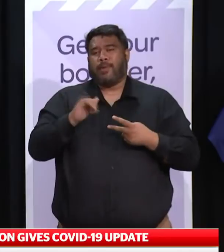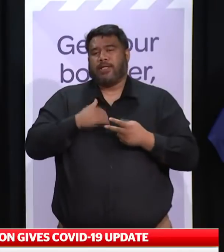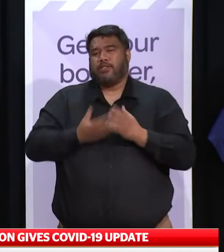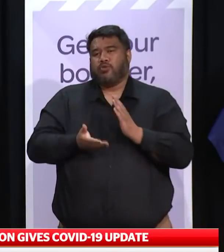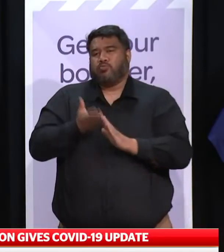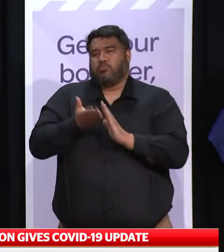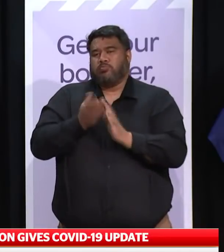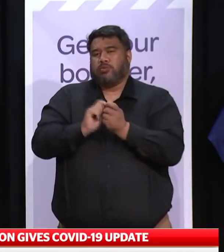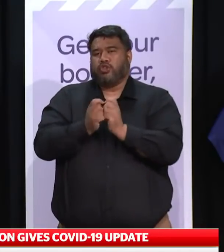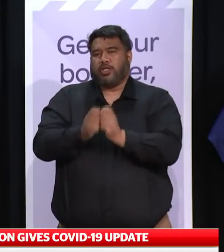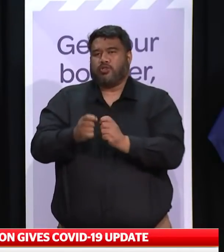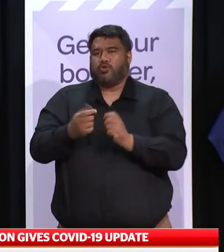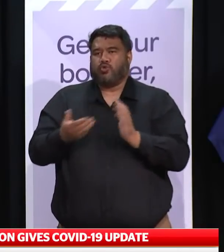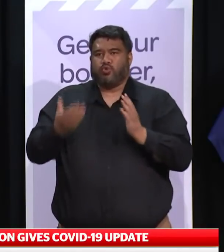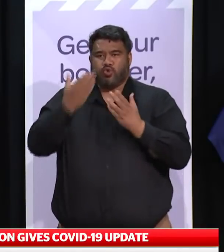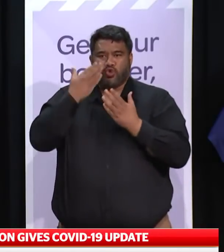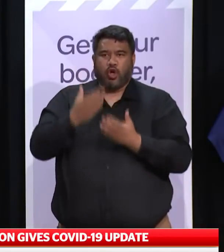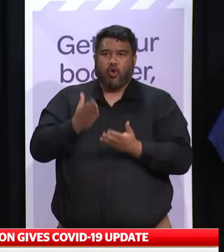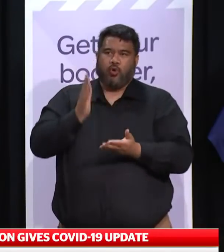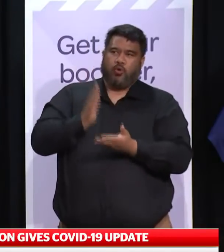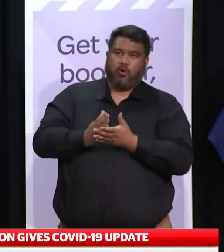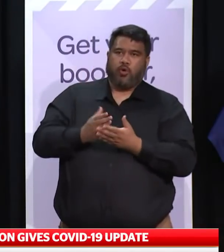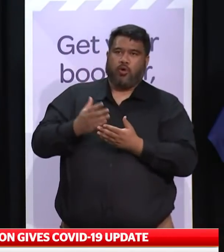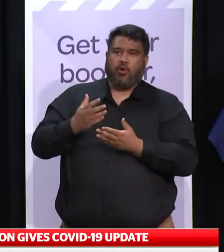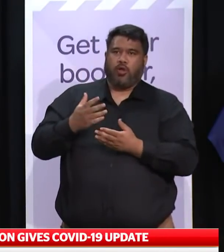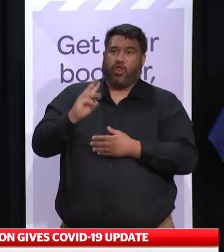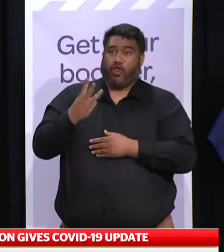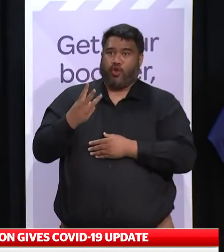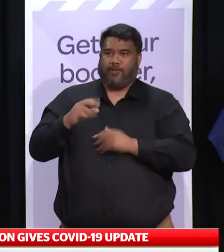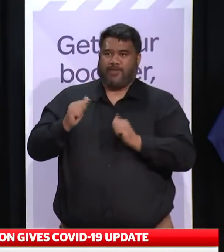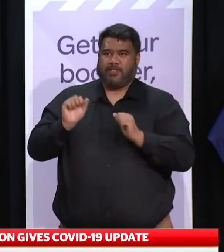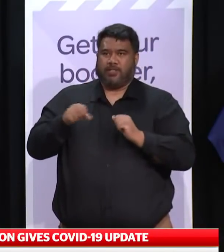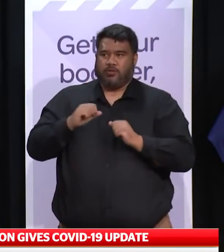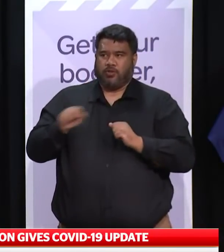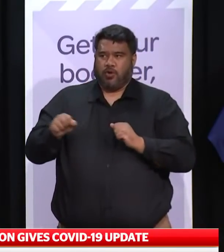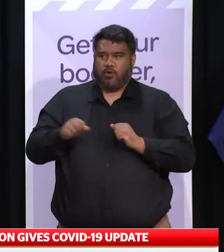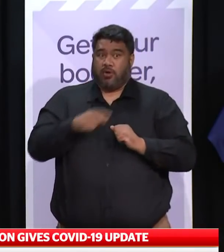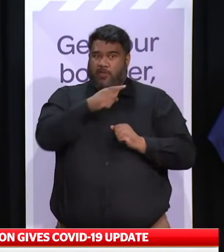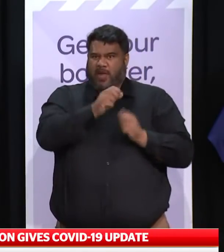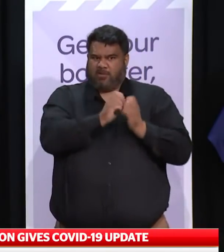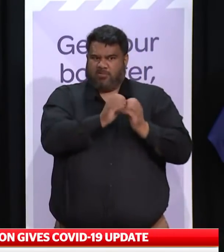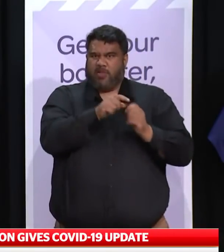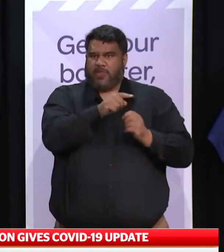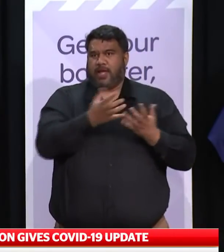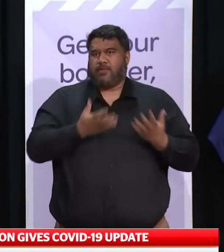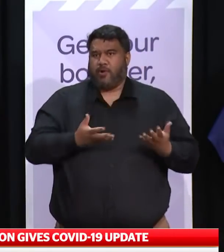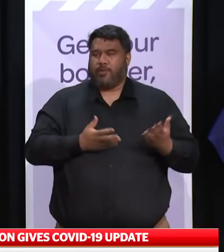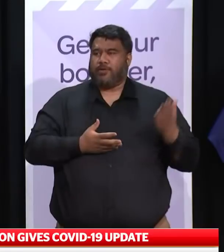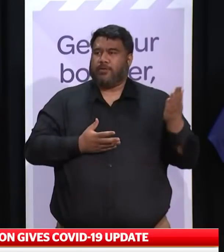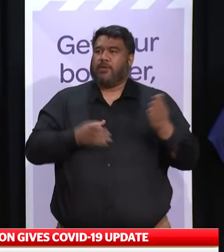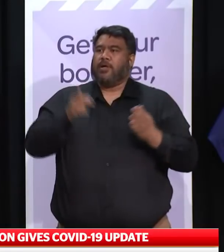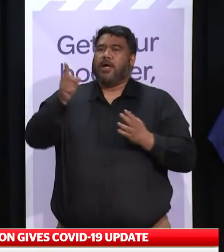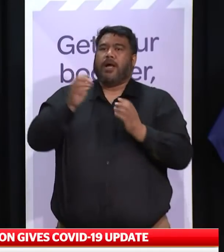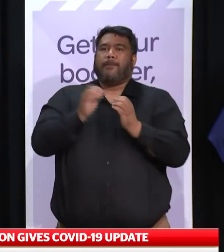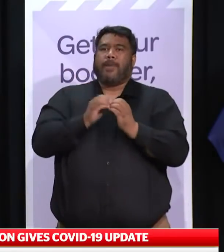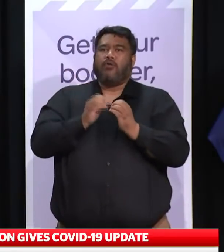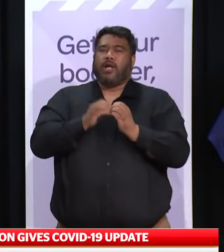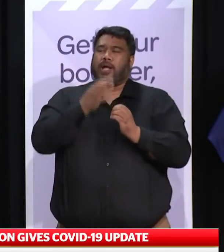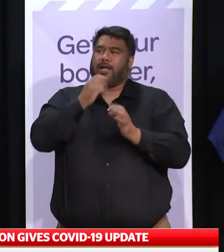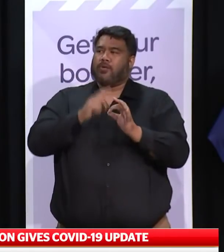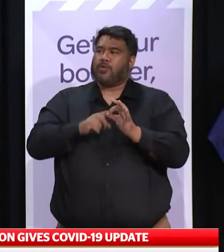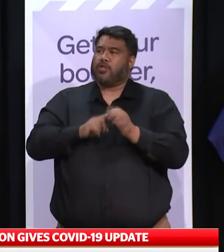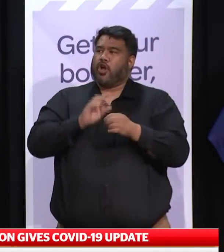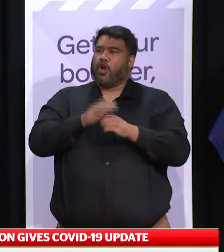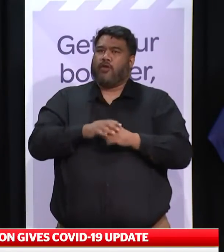order for them to show a 3rd shot, but I do know that the Ministry is working on that. Mr. Robertson, can I ask you about Sir